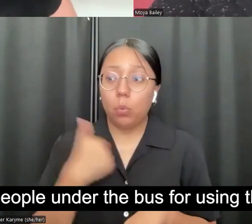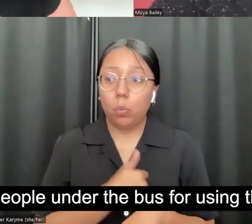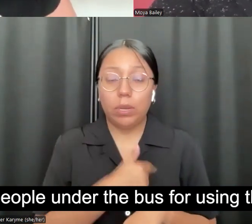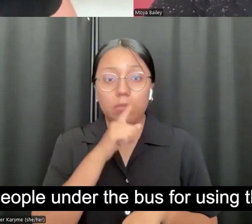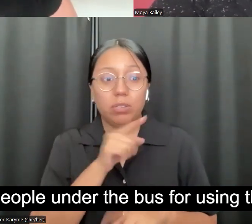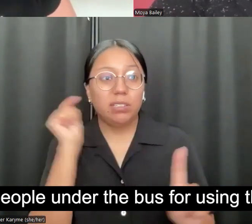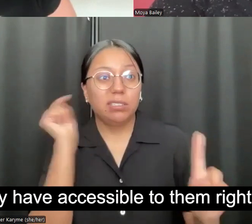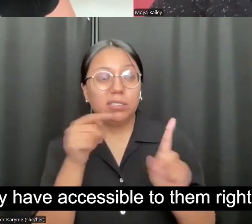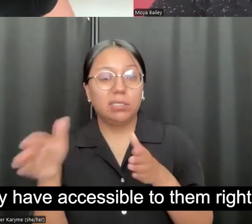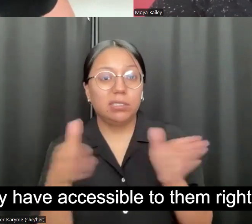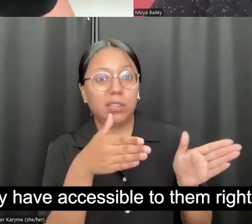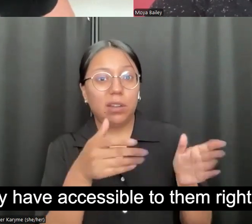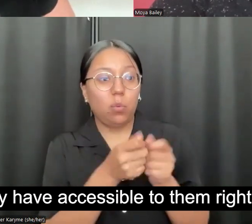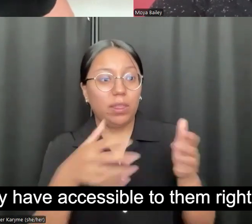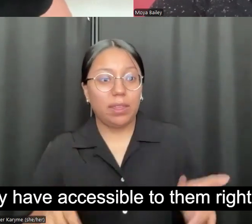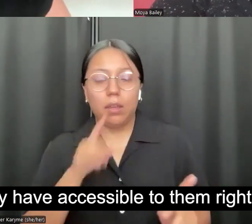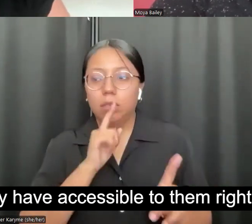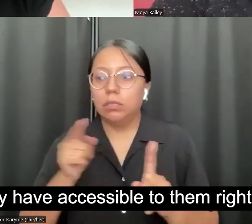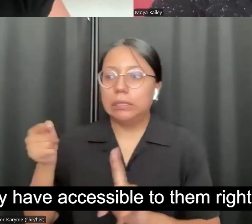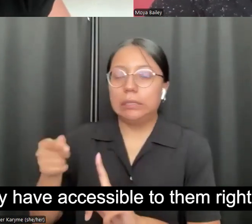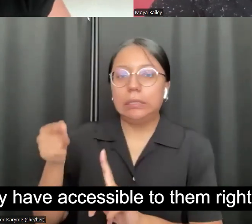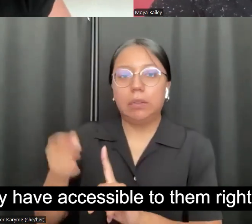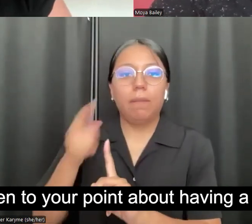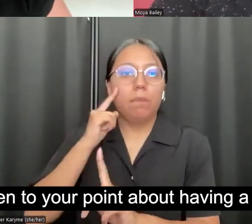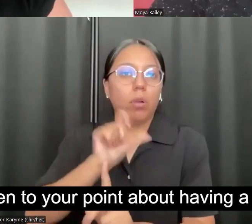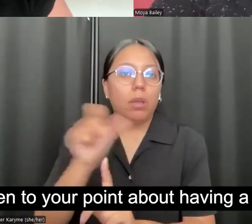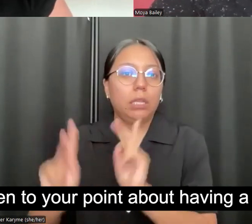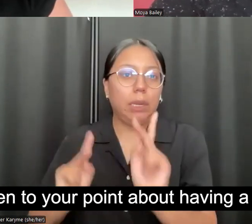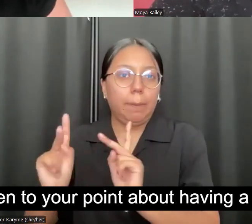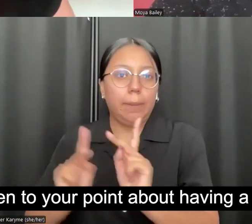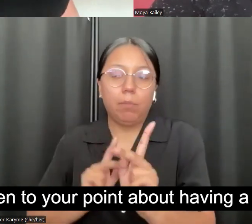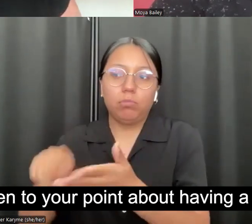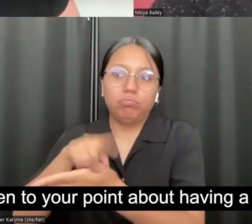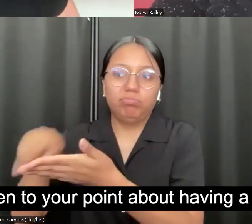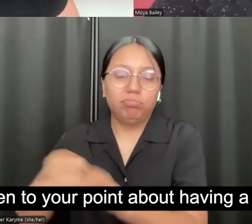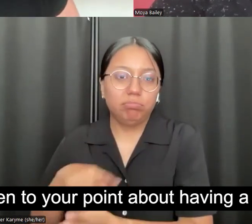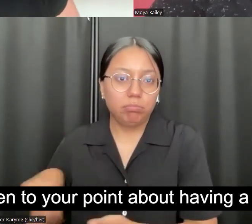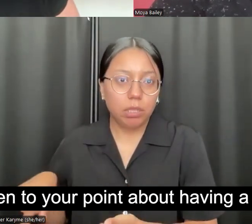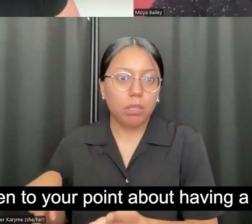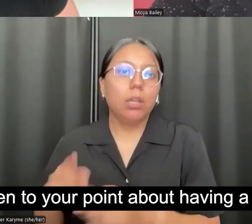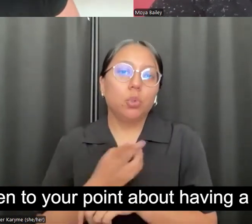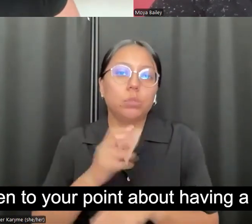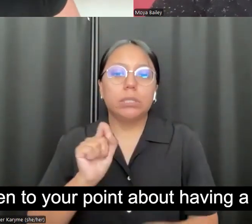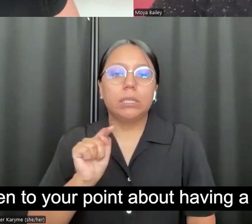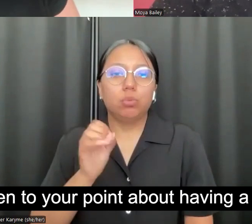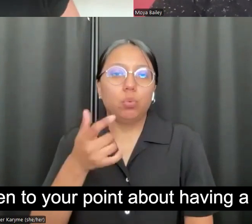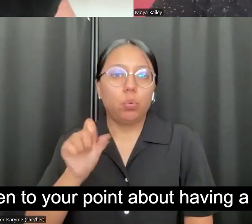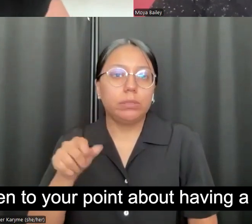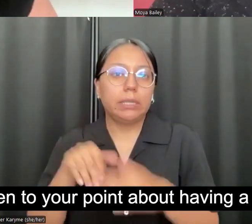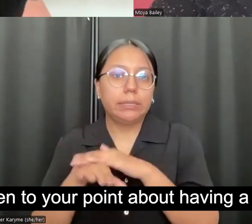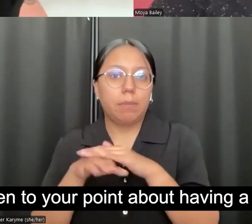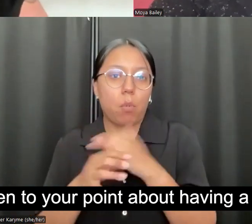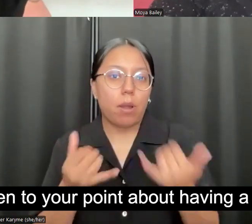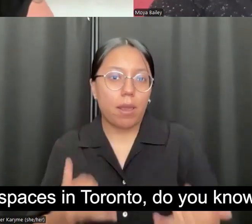using the tools that they have accessible to them right now? And then to your point about